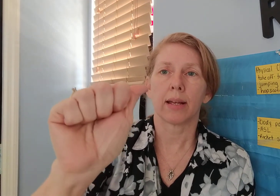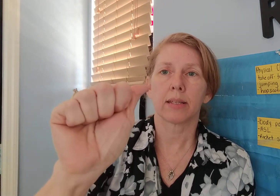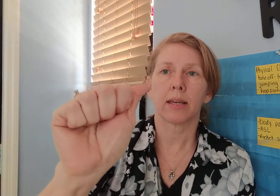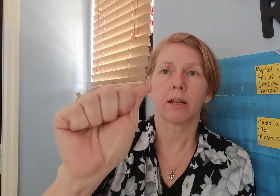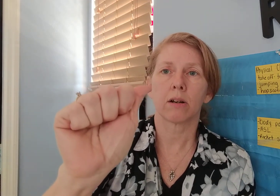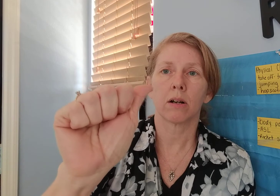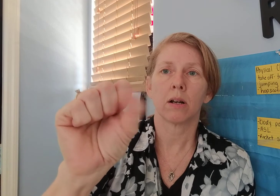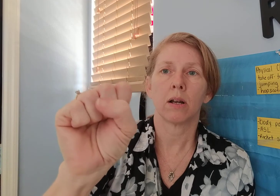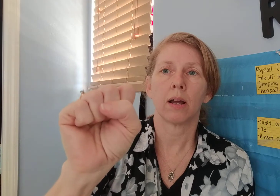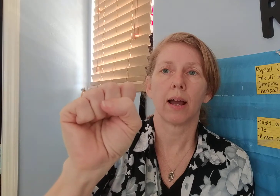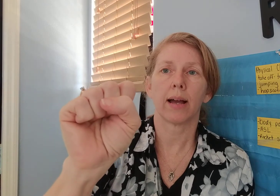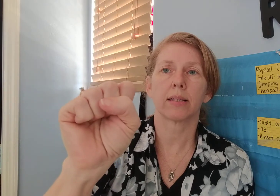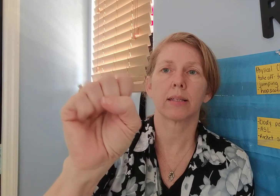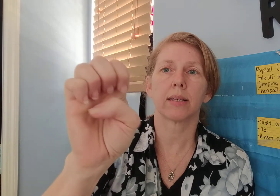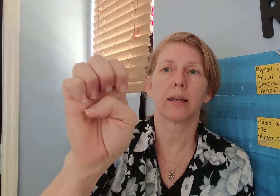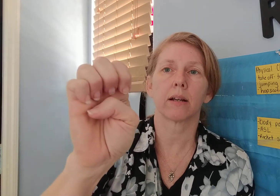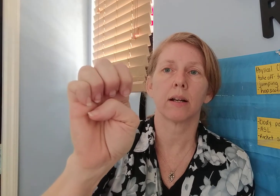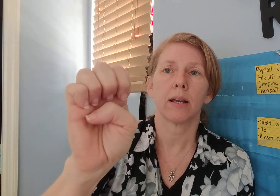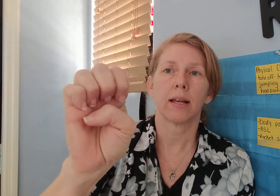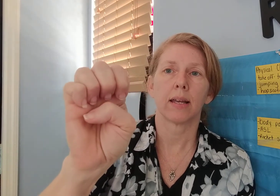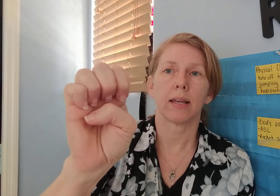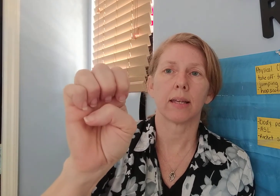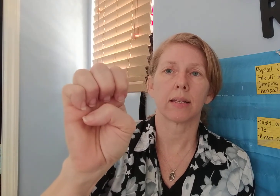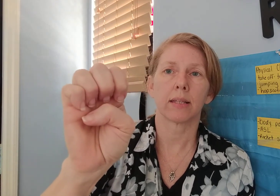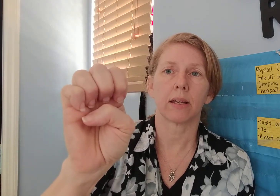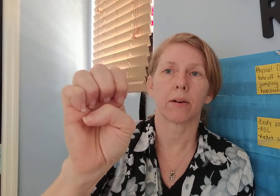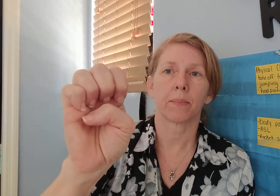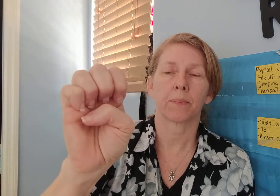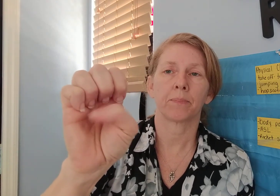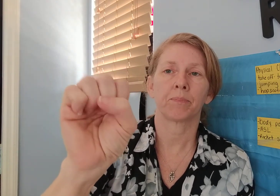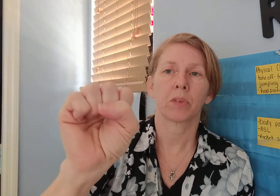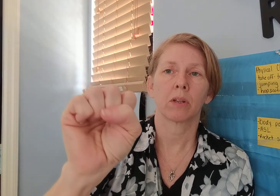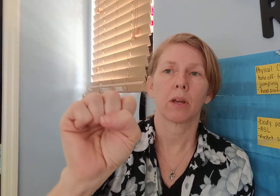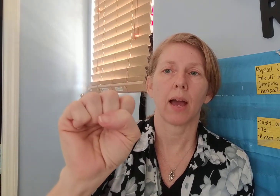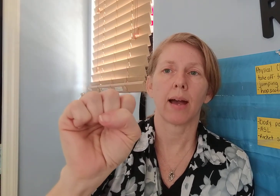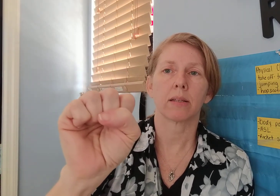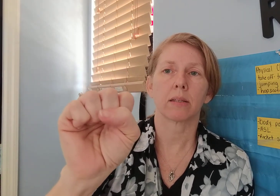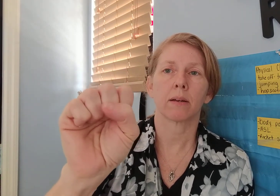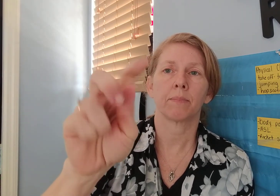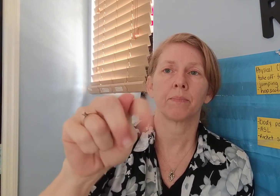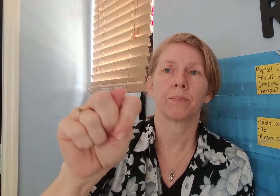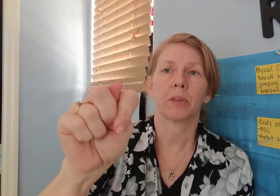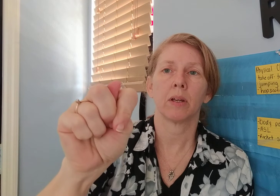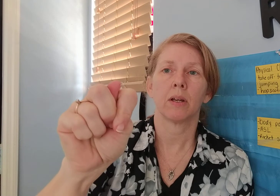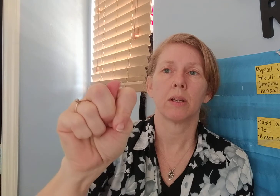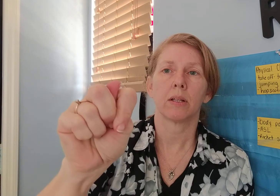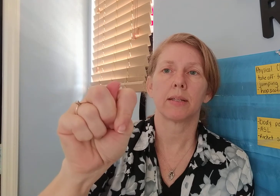is here, S is here, E is here. S.